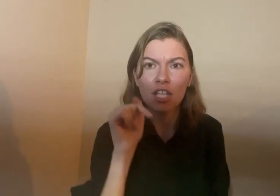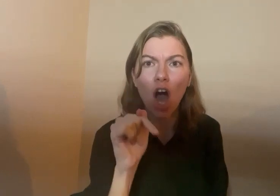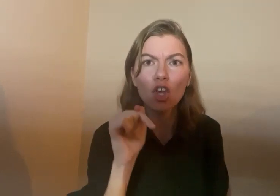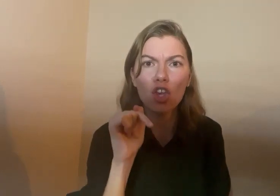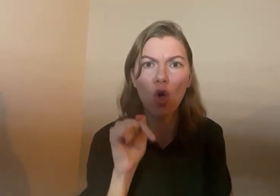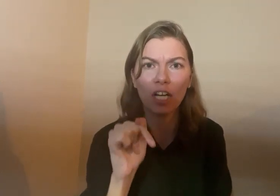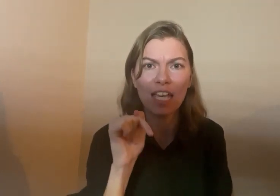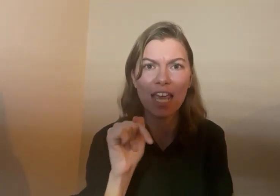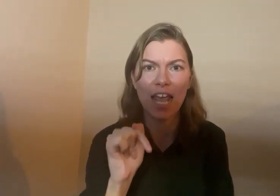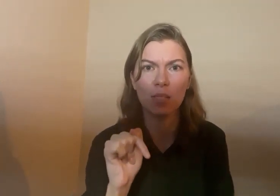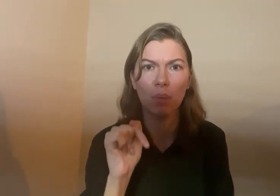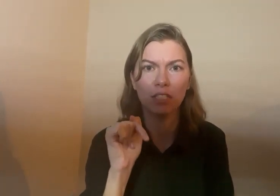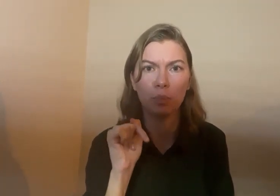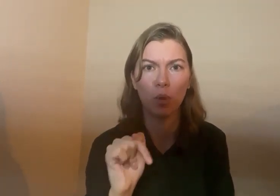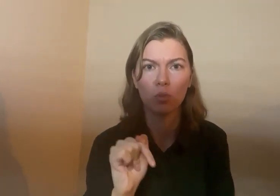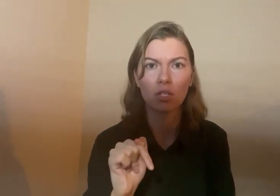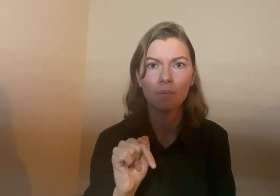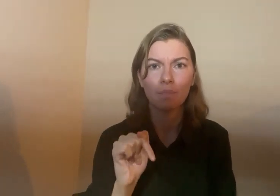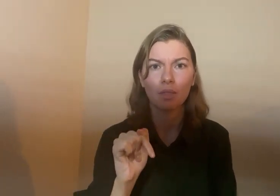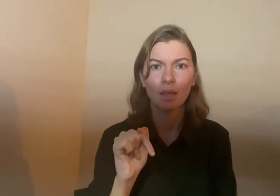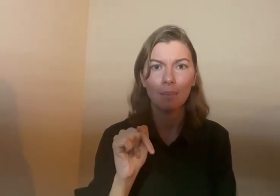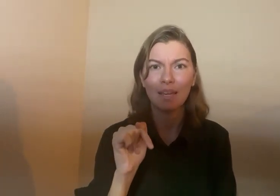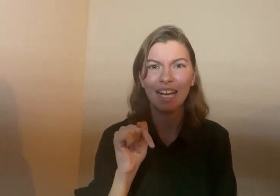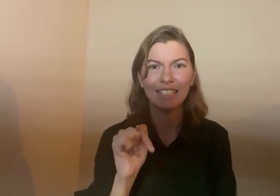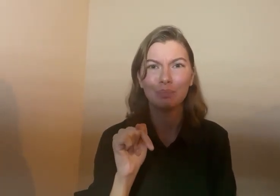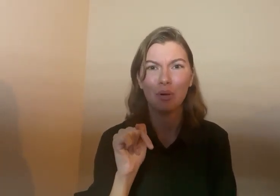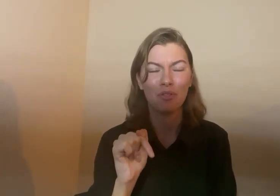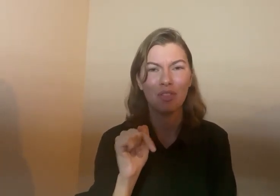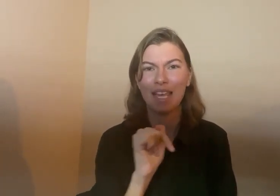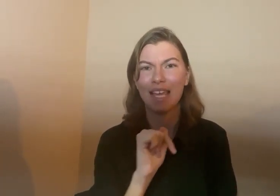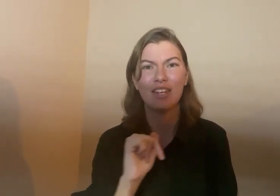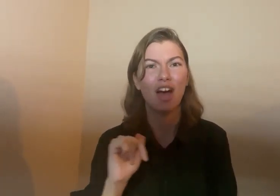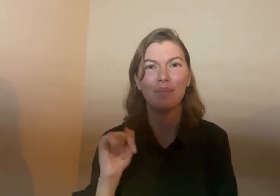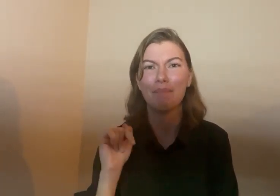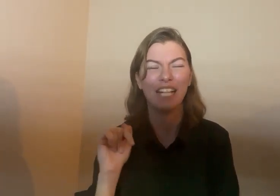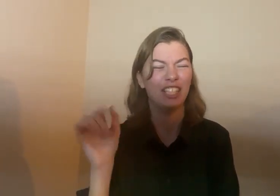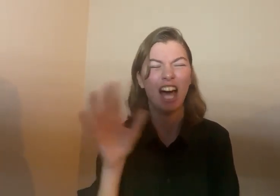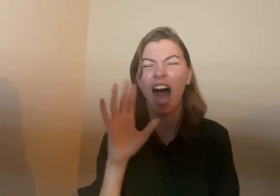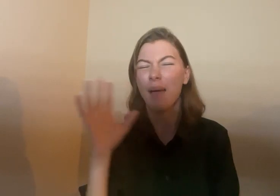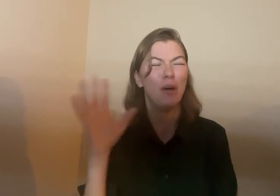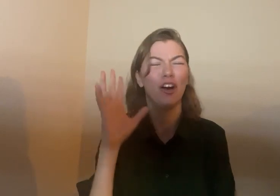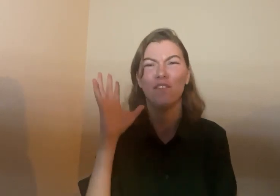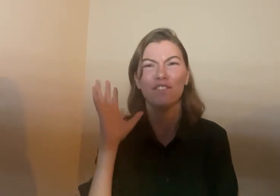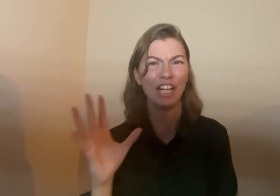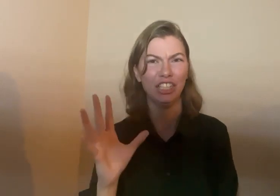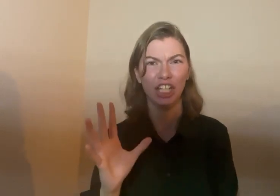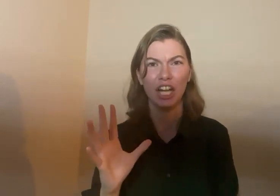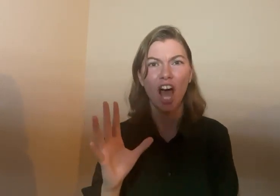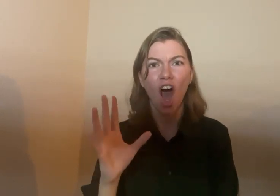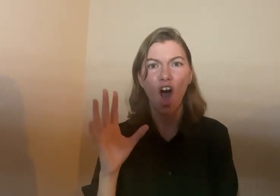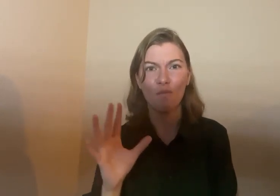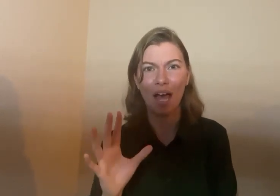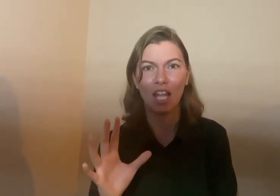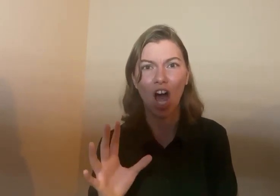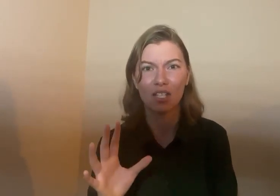Young York he is but boot, because both they cannot match the high perfection of my loss.